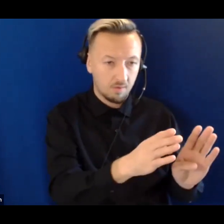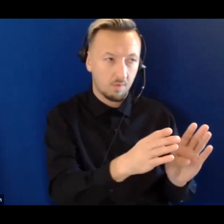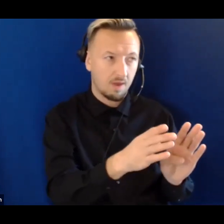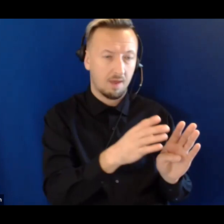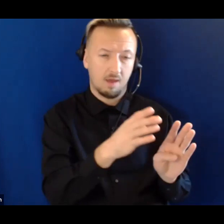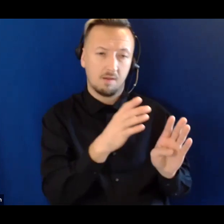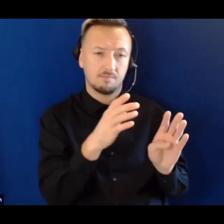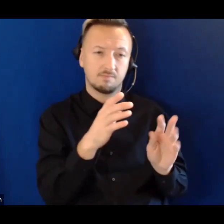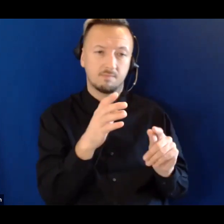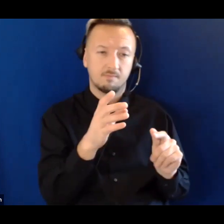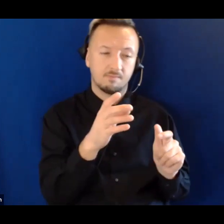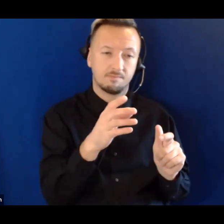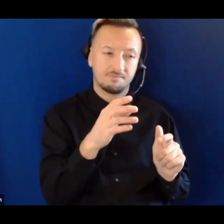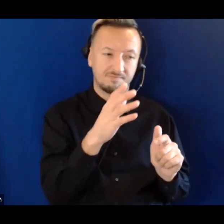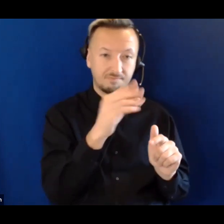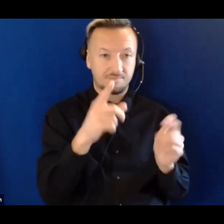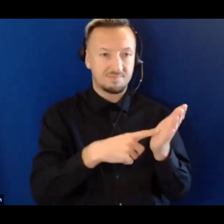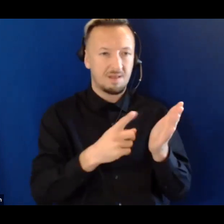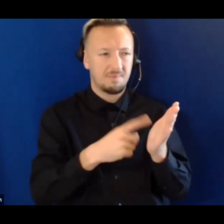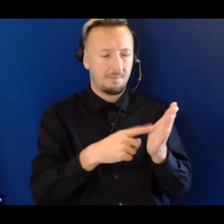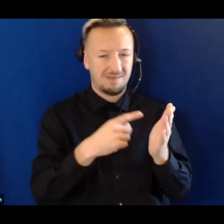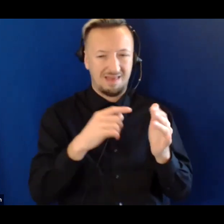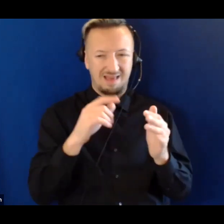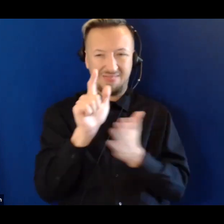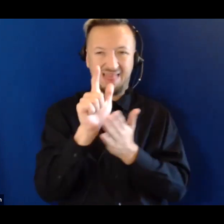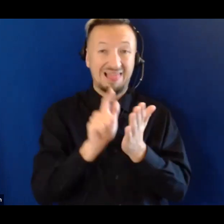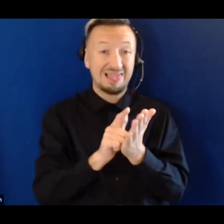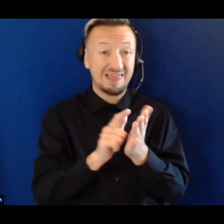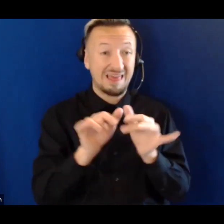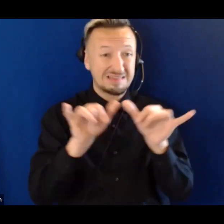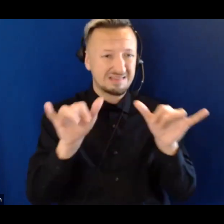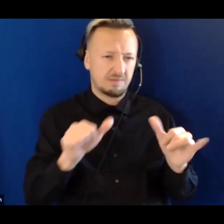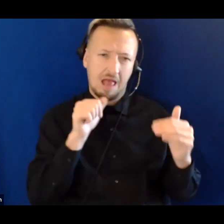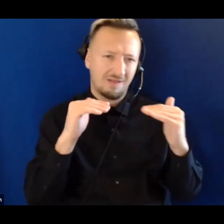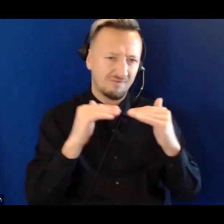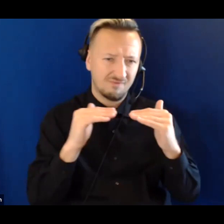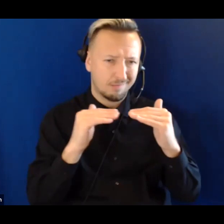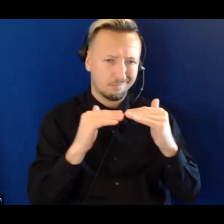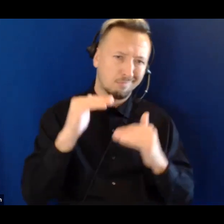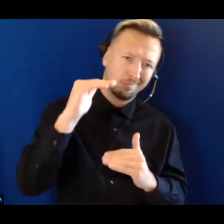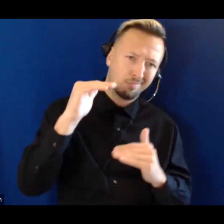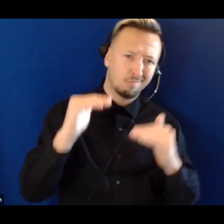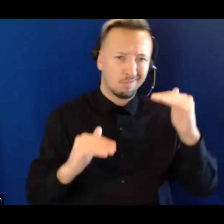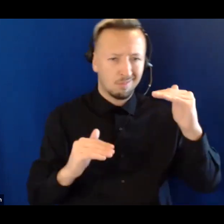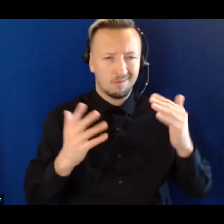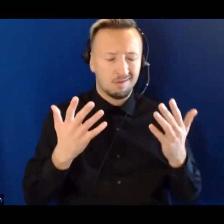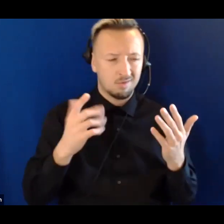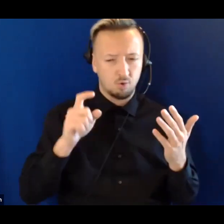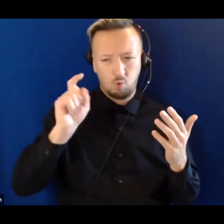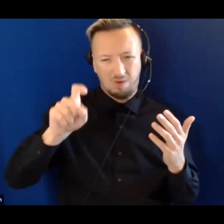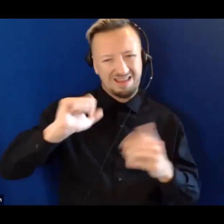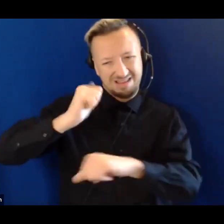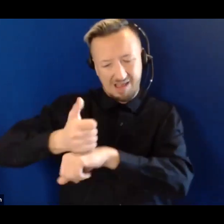and somewhat unjust sometimes legal system to deal with our problems. Like, we should have organizations and